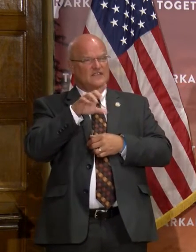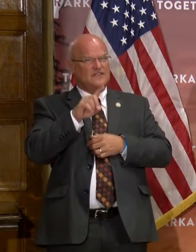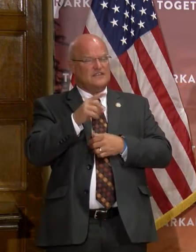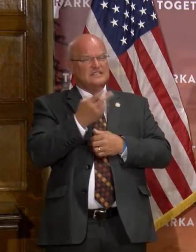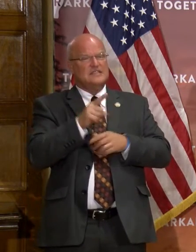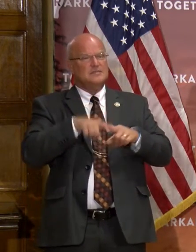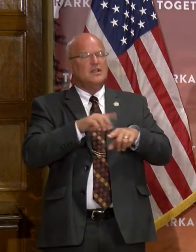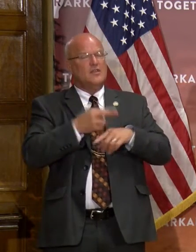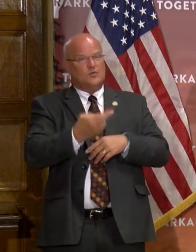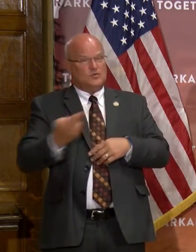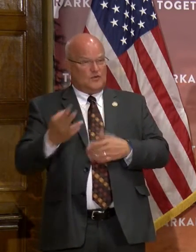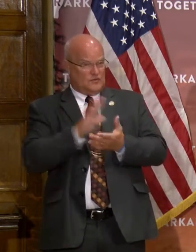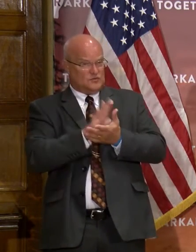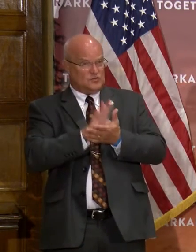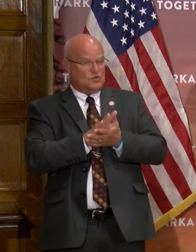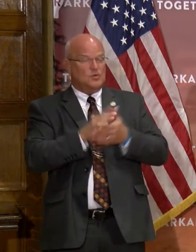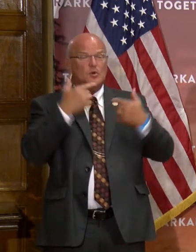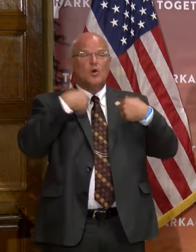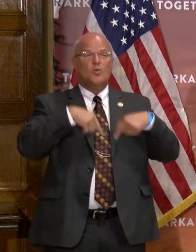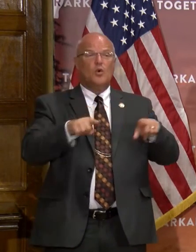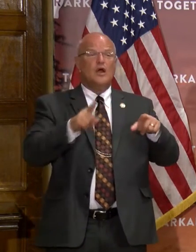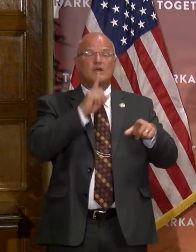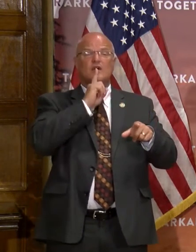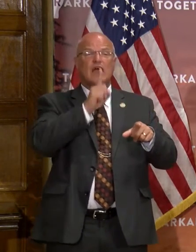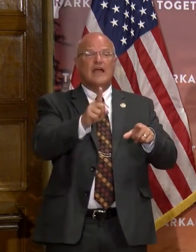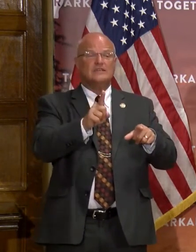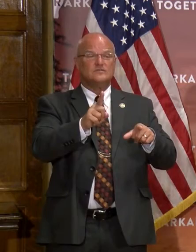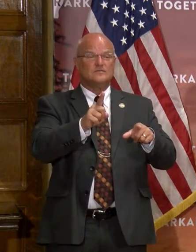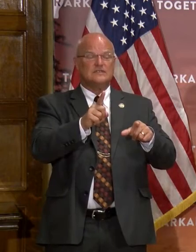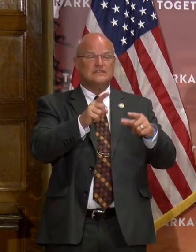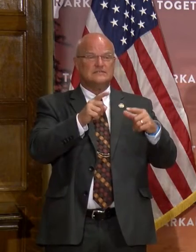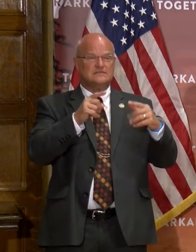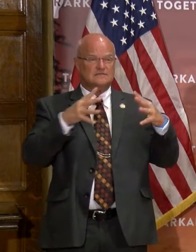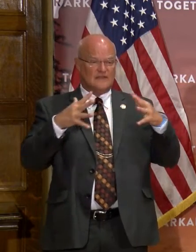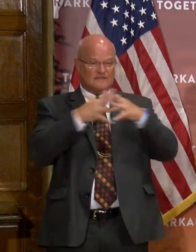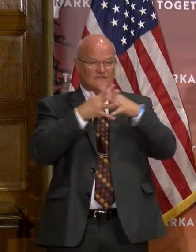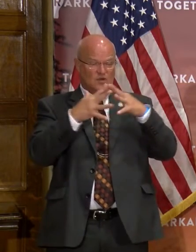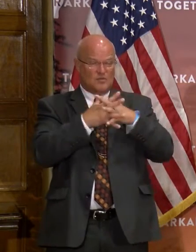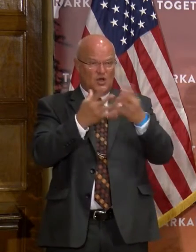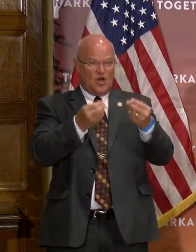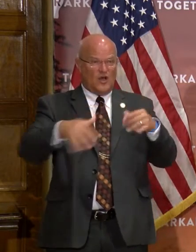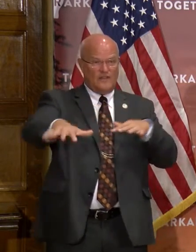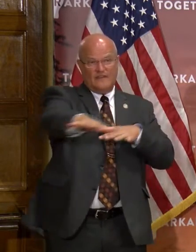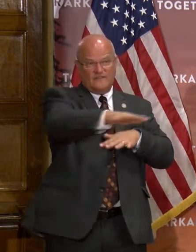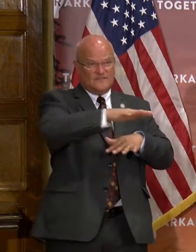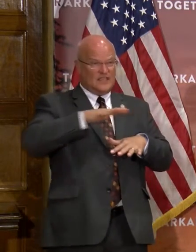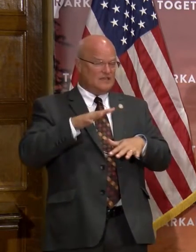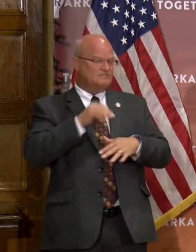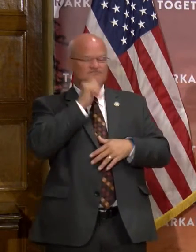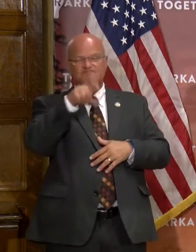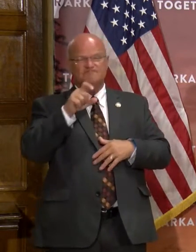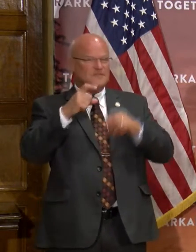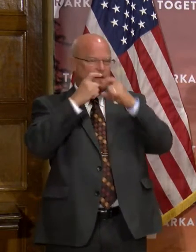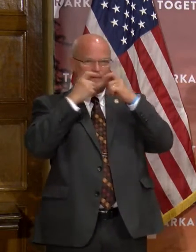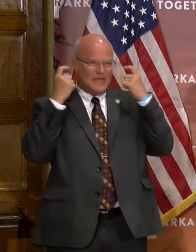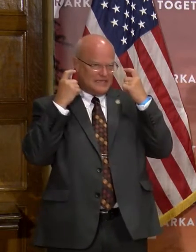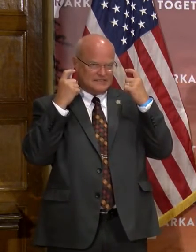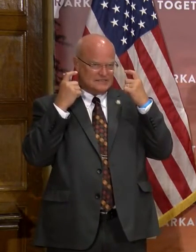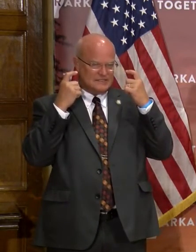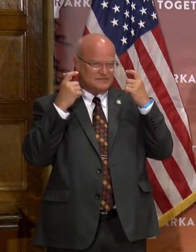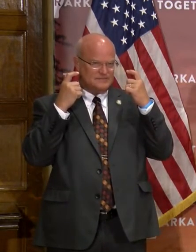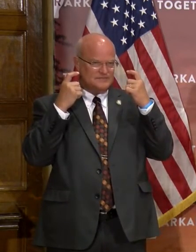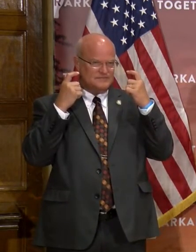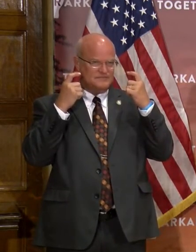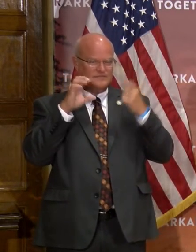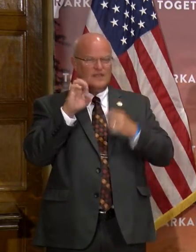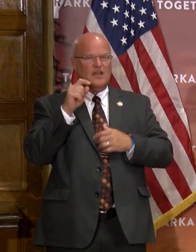of the school. But no, while you are actually in physical contact on the football field, you do not have to wear